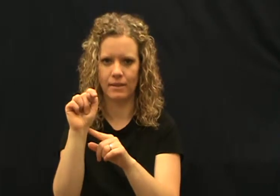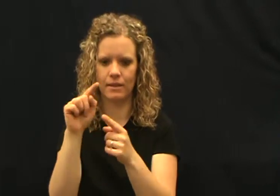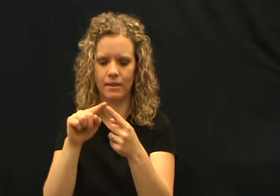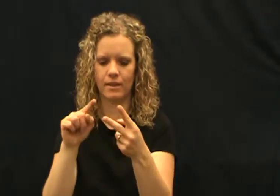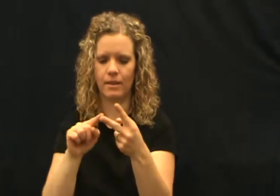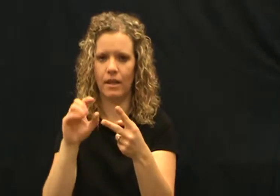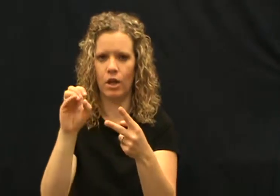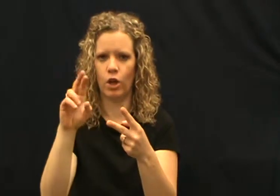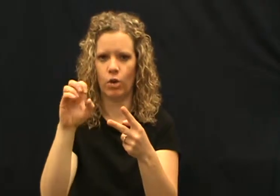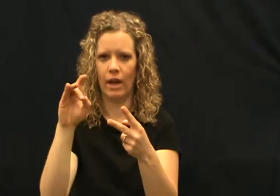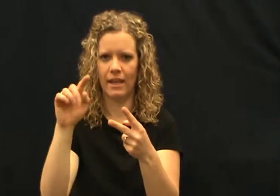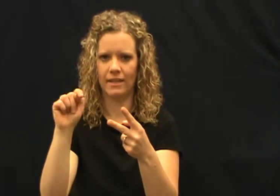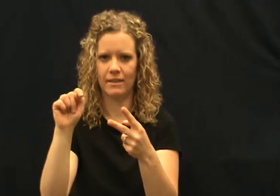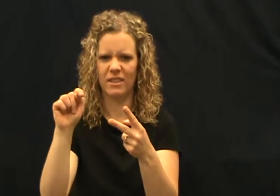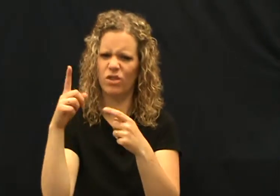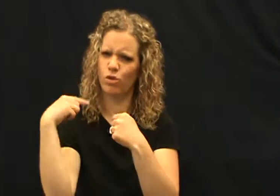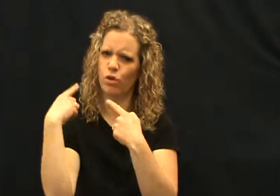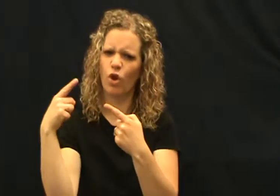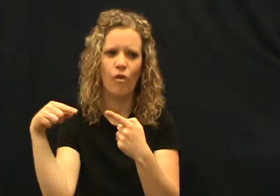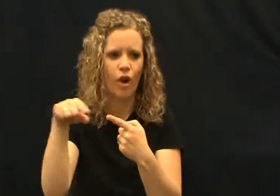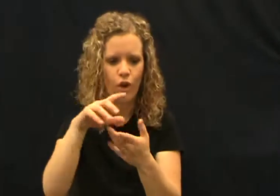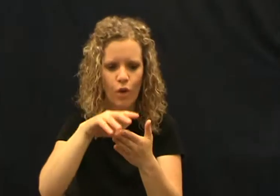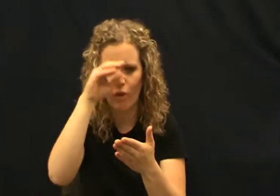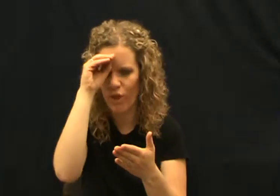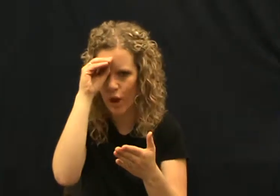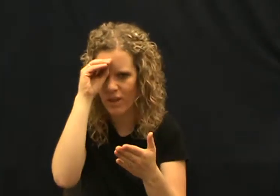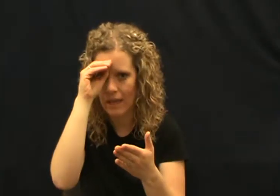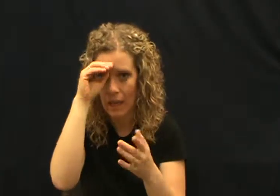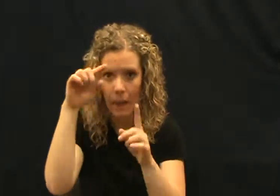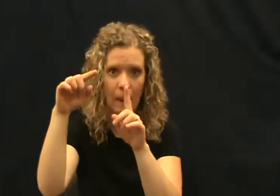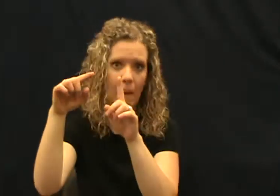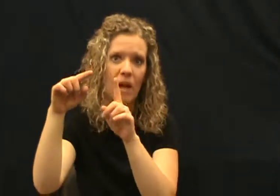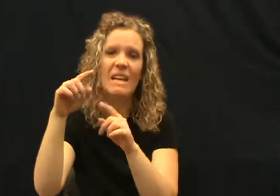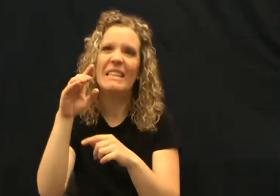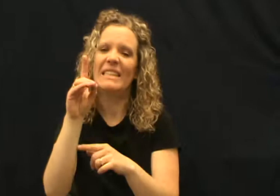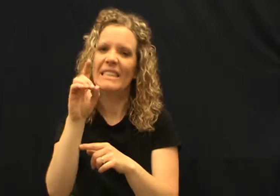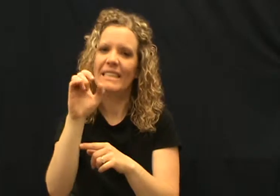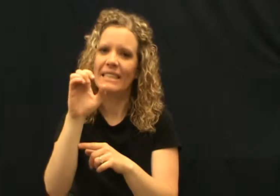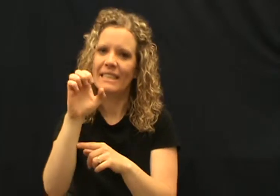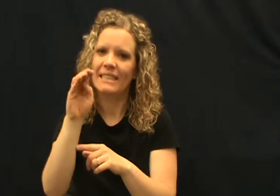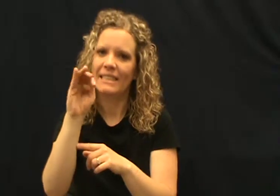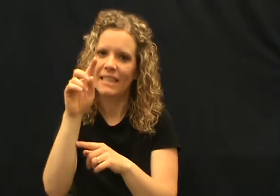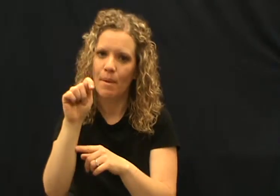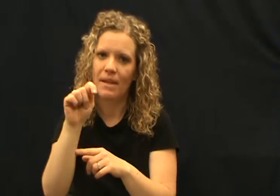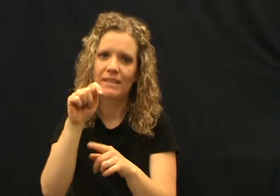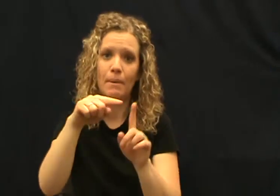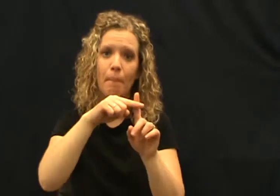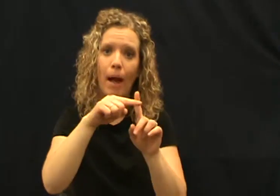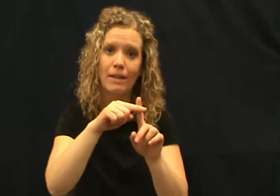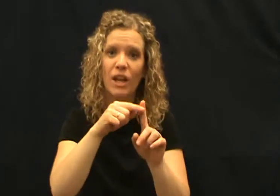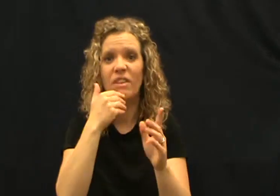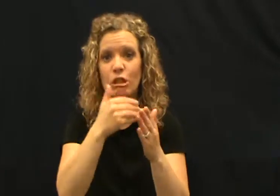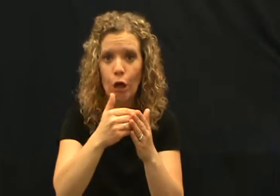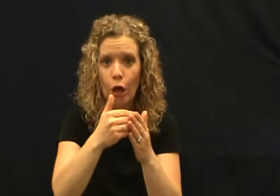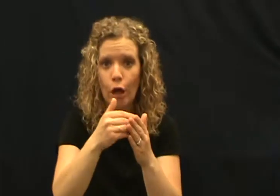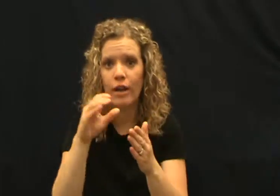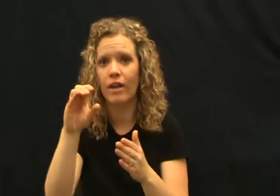credits being good and debits being bad. All we're talking about with debits and credits is that a debit appears on the left-hand